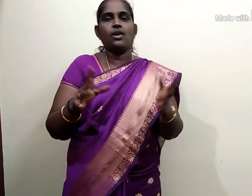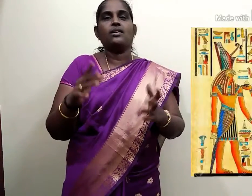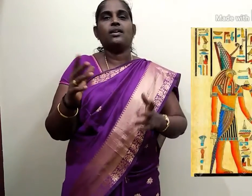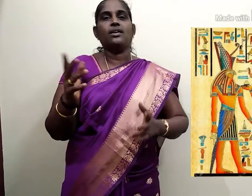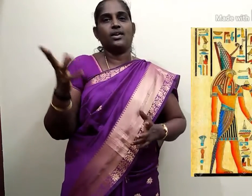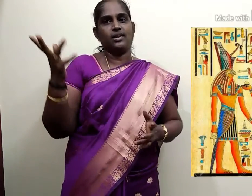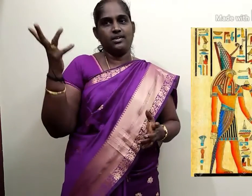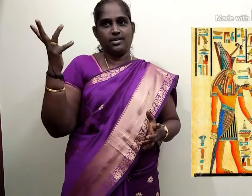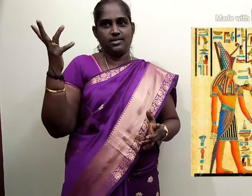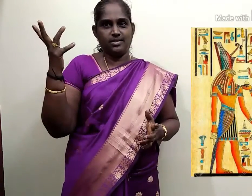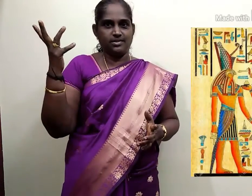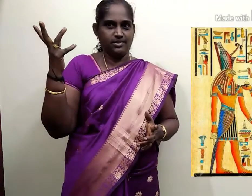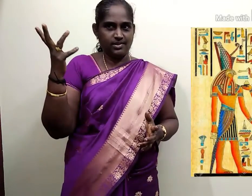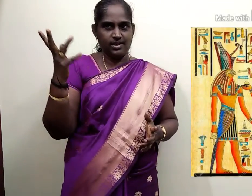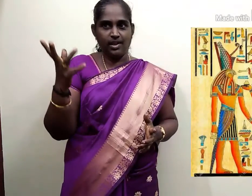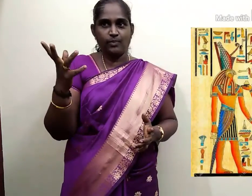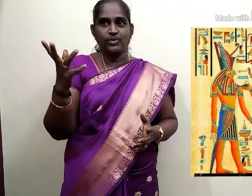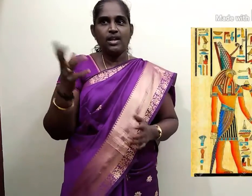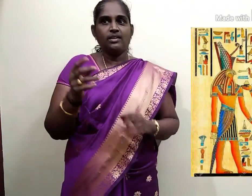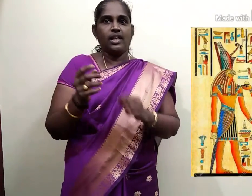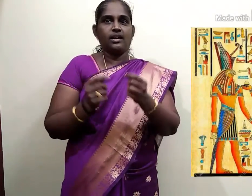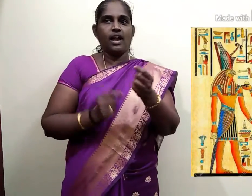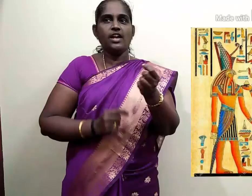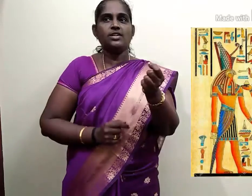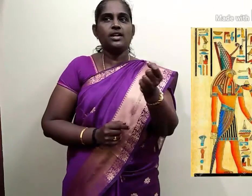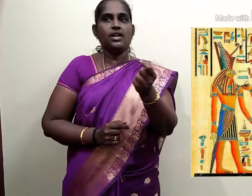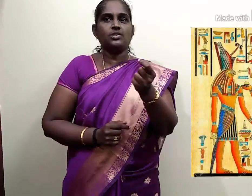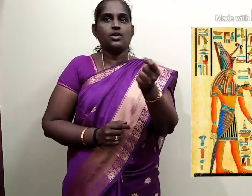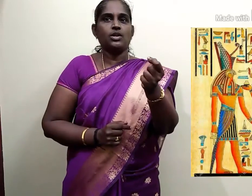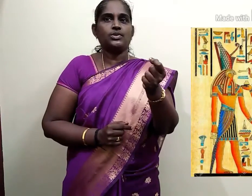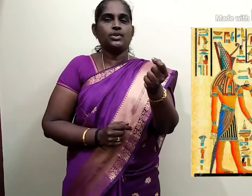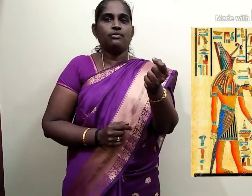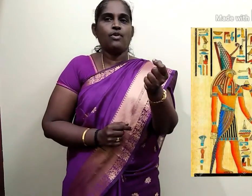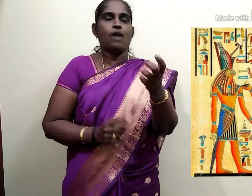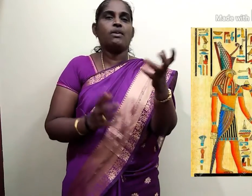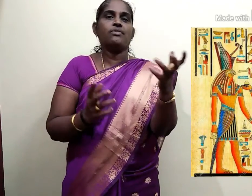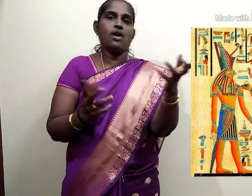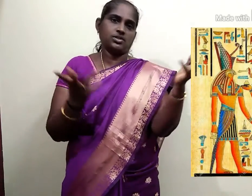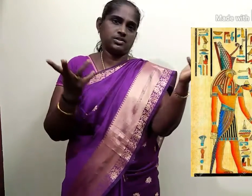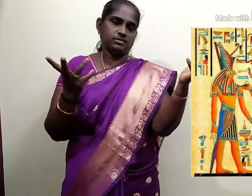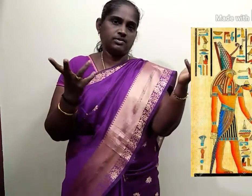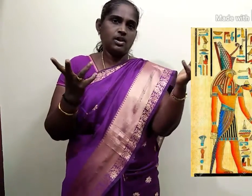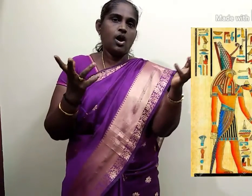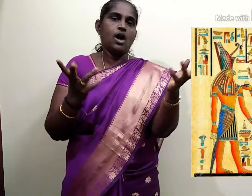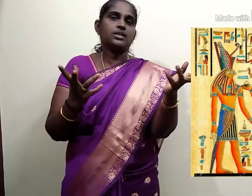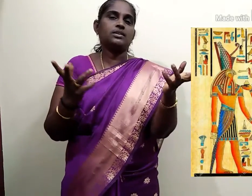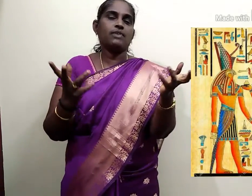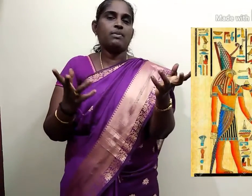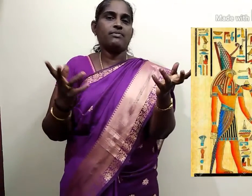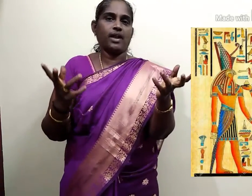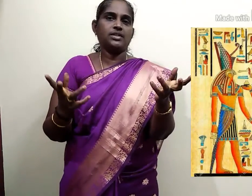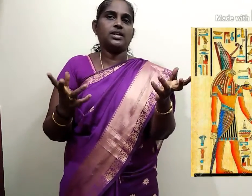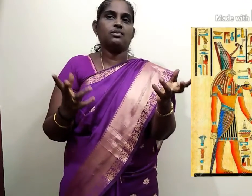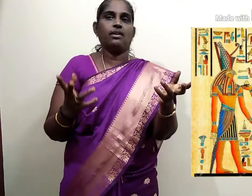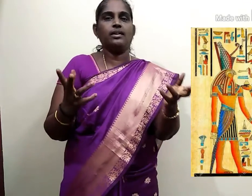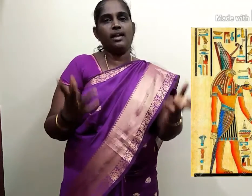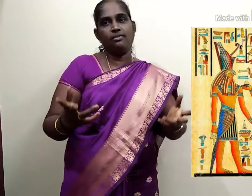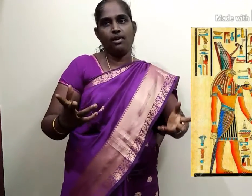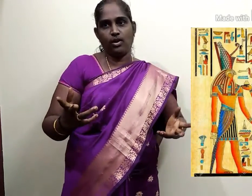art and architecture. Okay. Their writing is also the form of art. Art form of writing only they